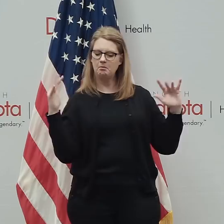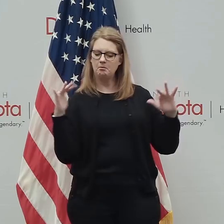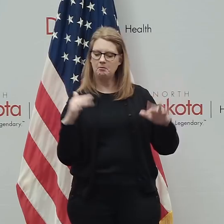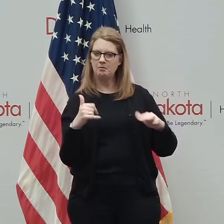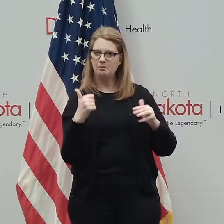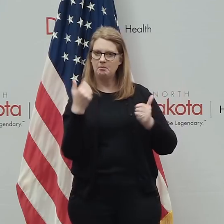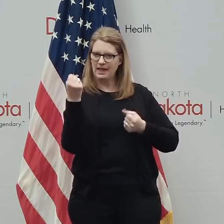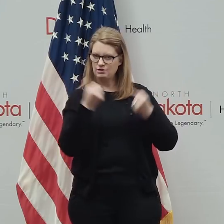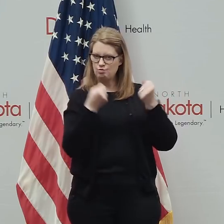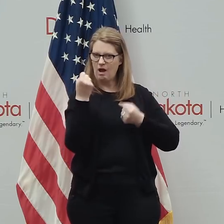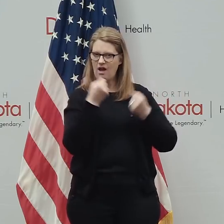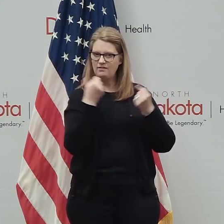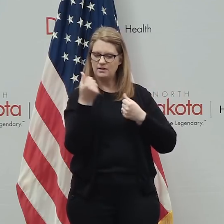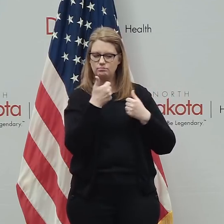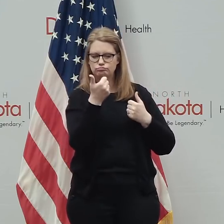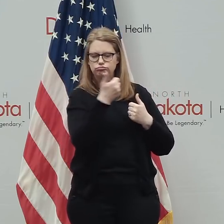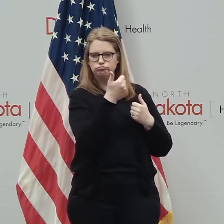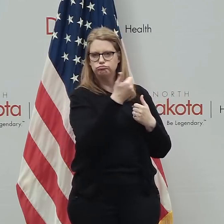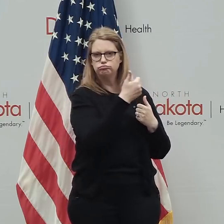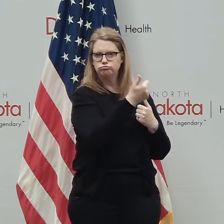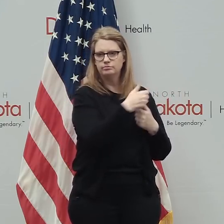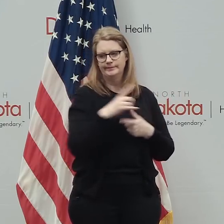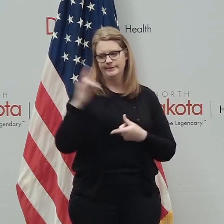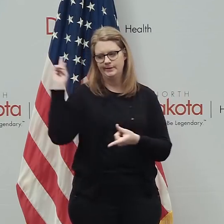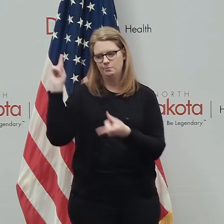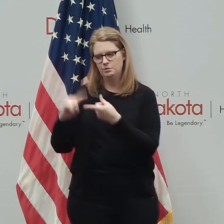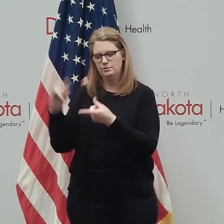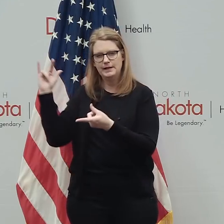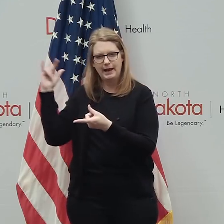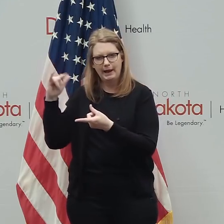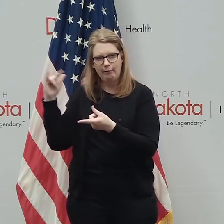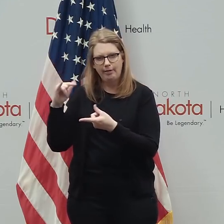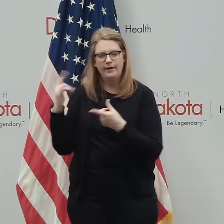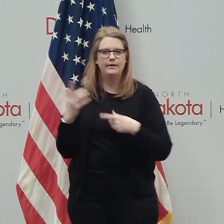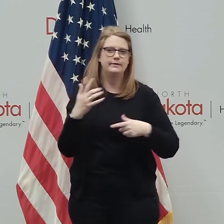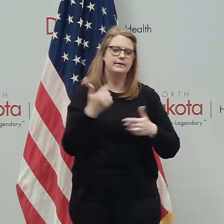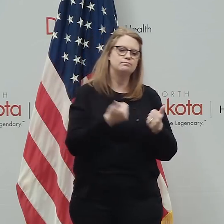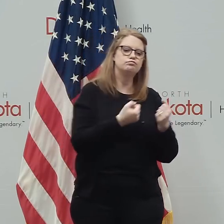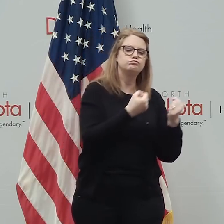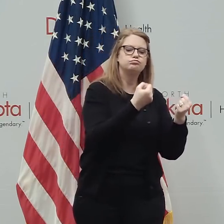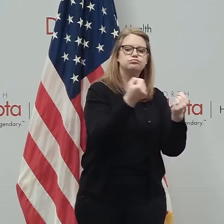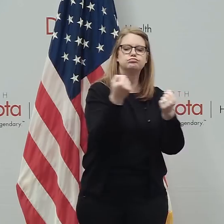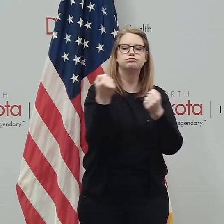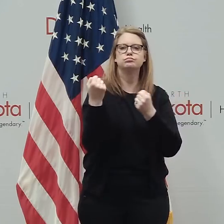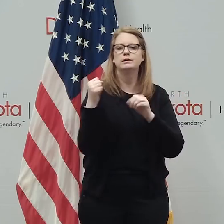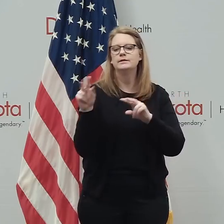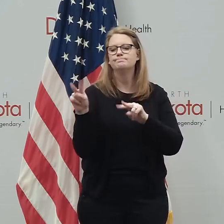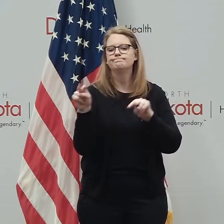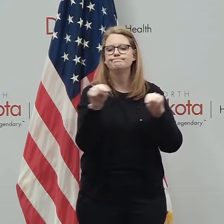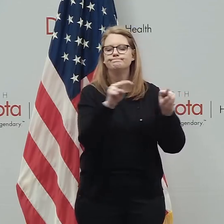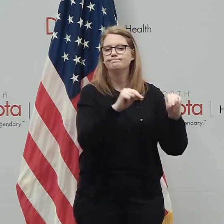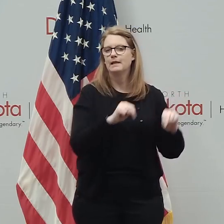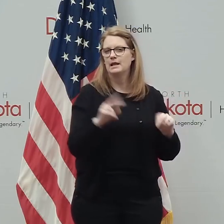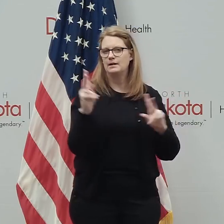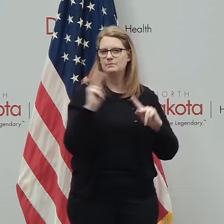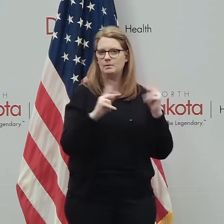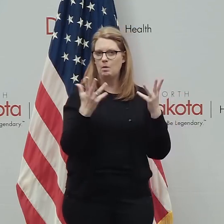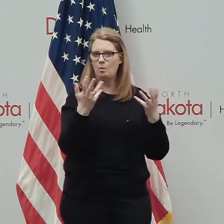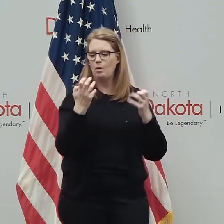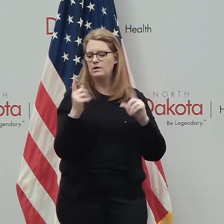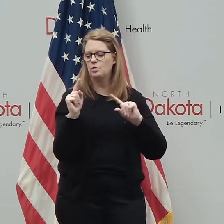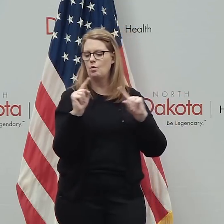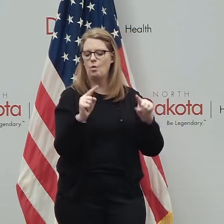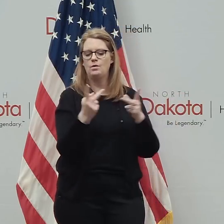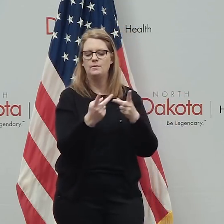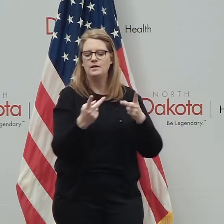automobile traffic and maybe a decrease in airline traffic. We'll see an uptick in where people want to go to